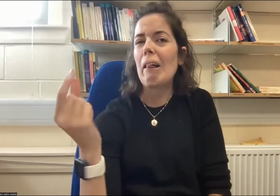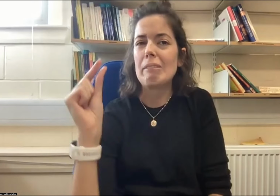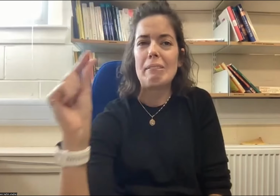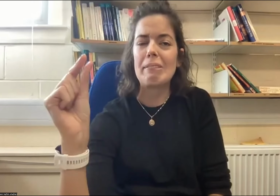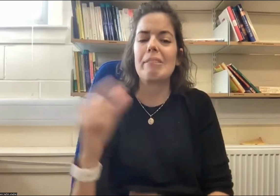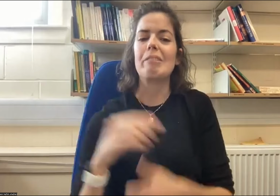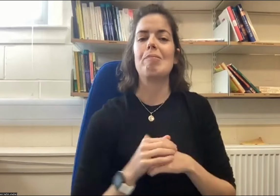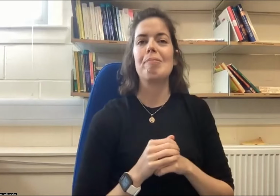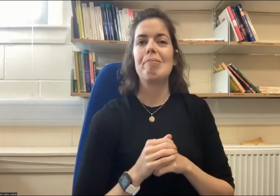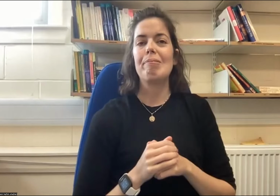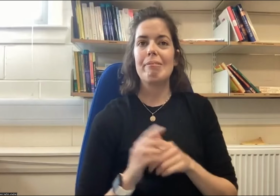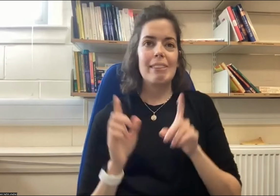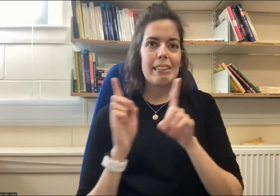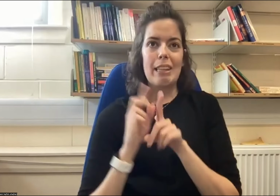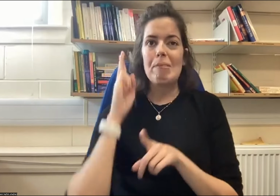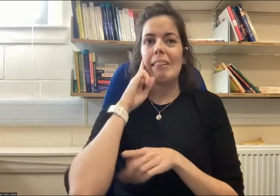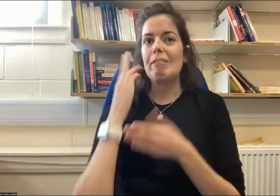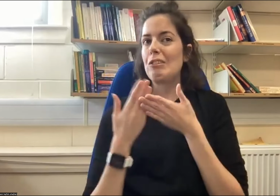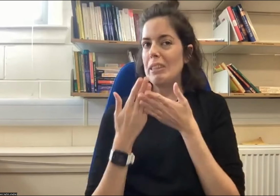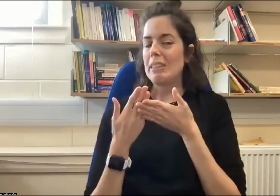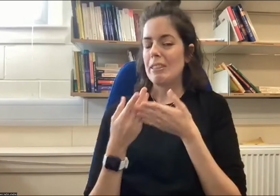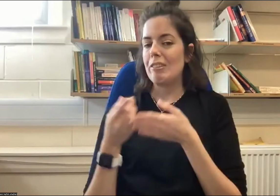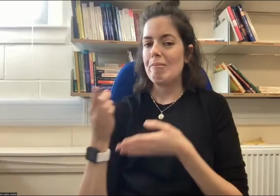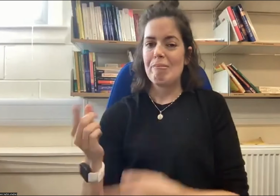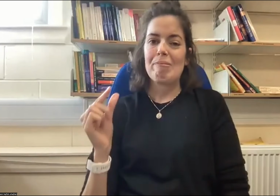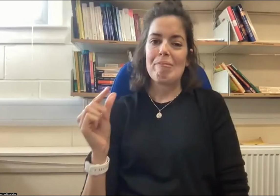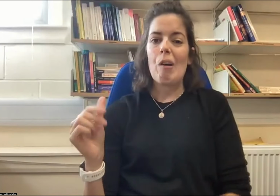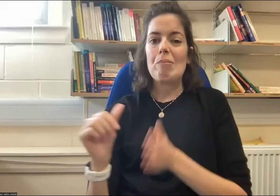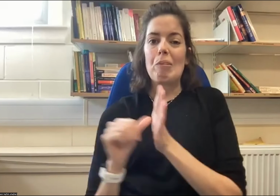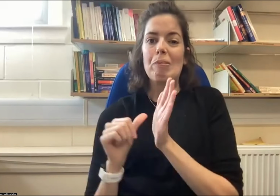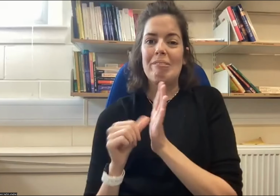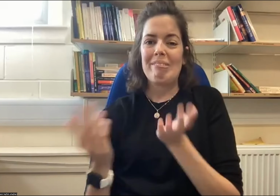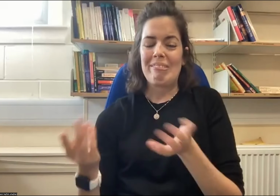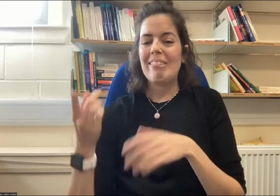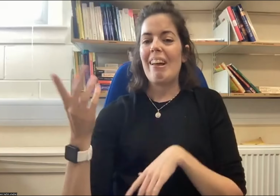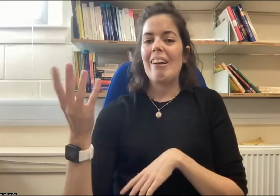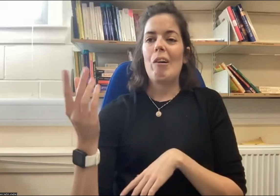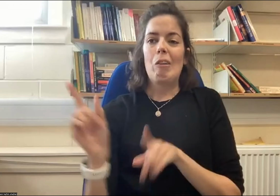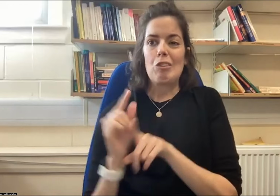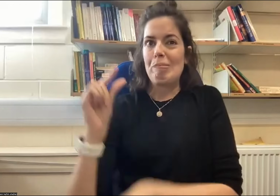on deaf lesbians. And similarly, in deaf studies, the situation is the same.